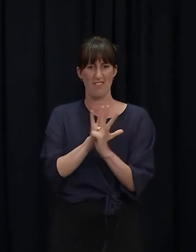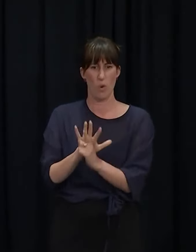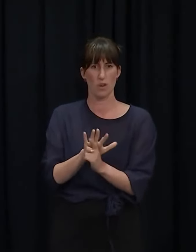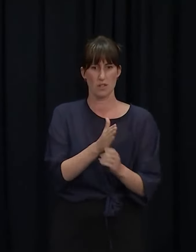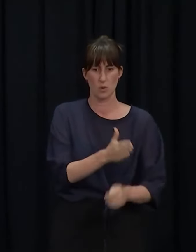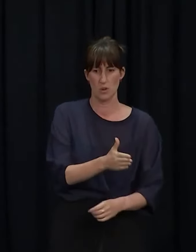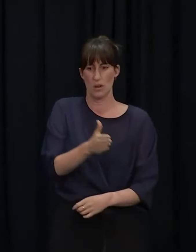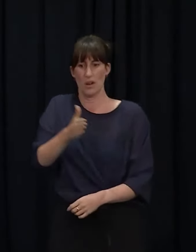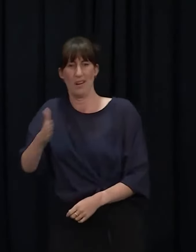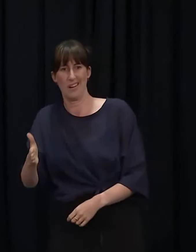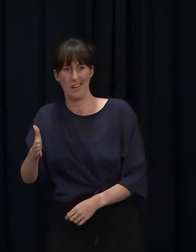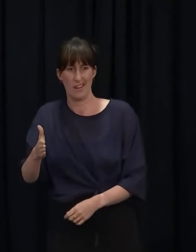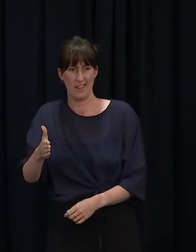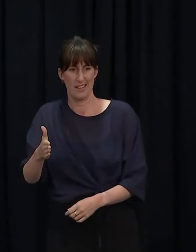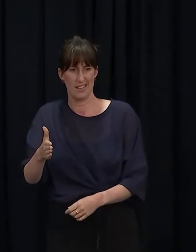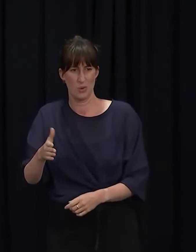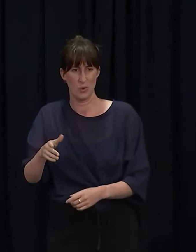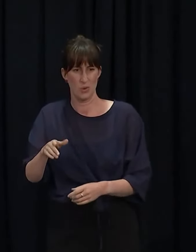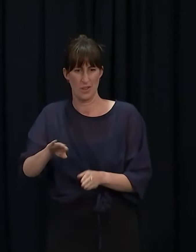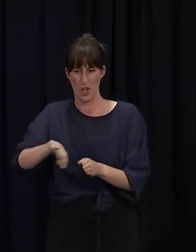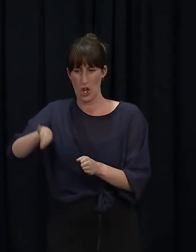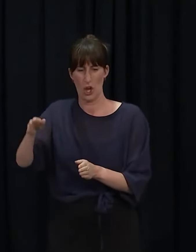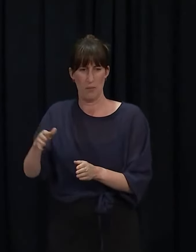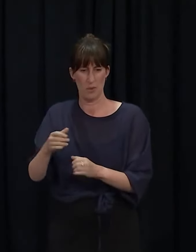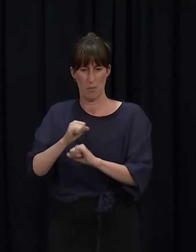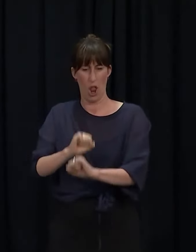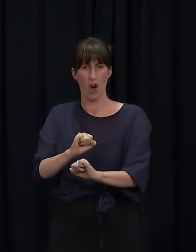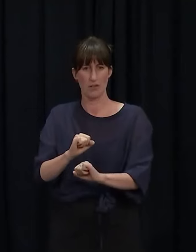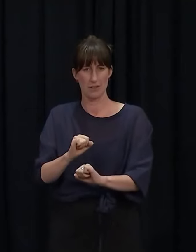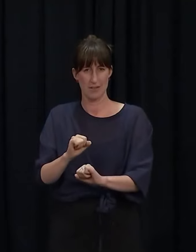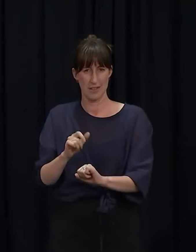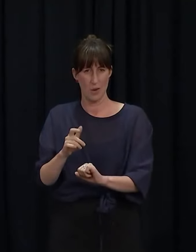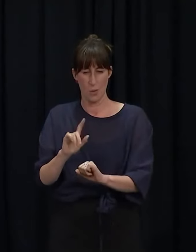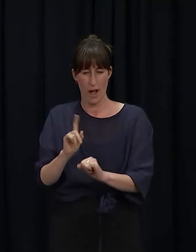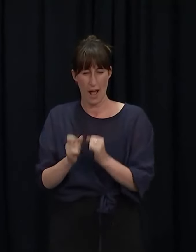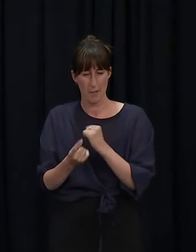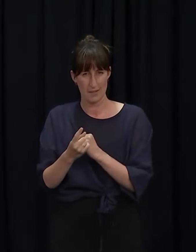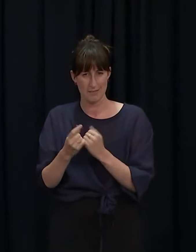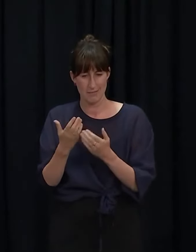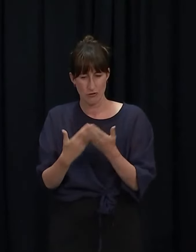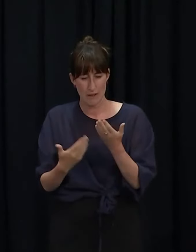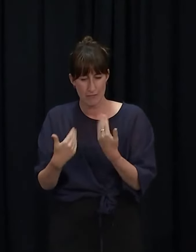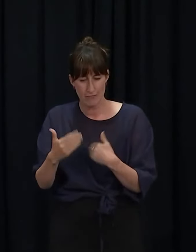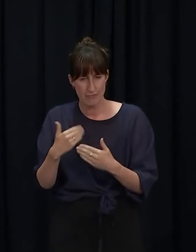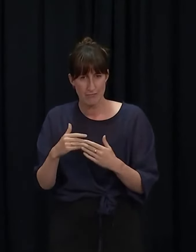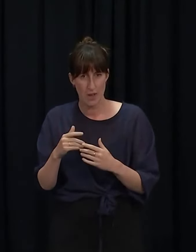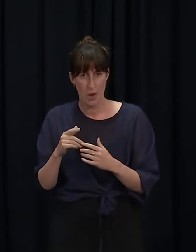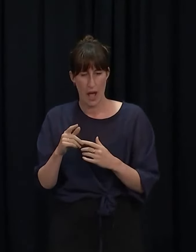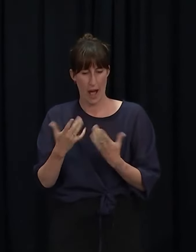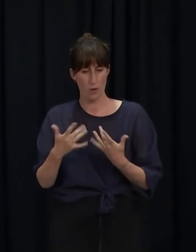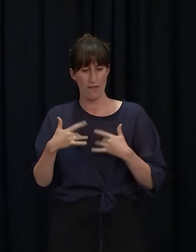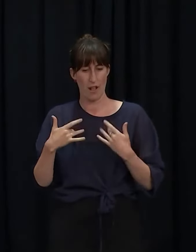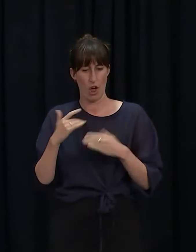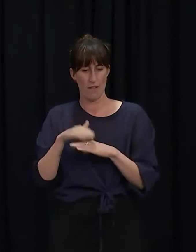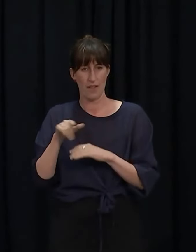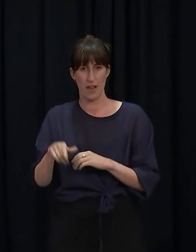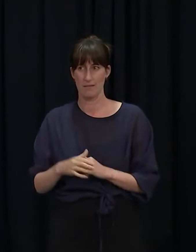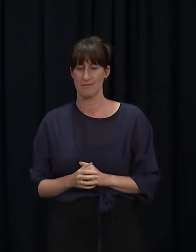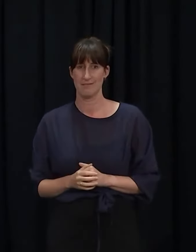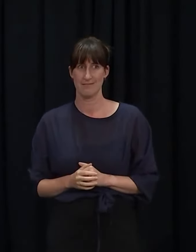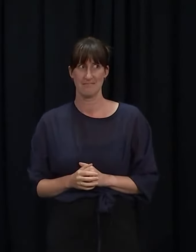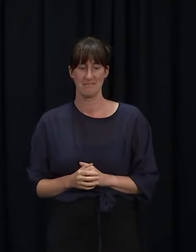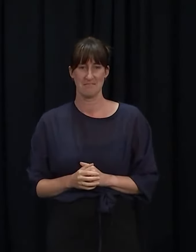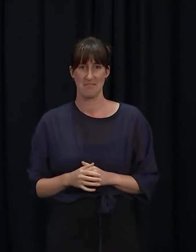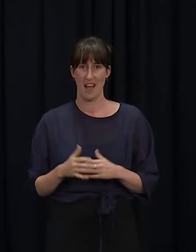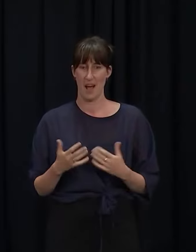Look, I didn't, not too much. I mean, every day is faced with new and